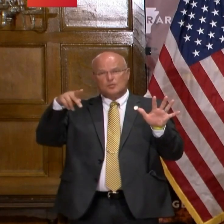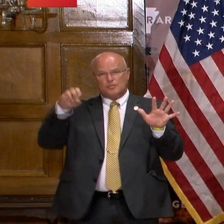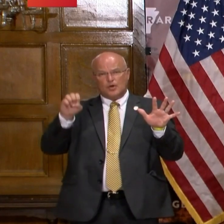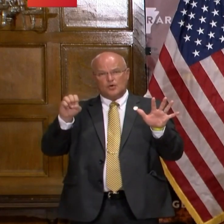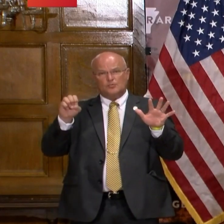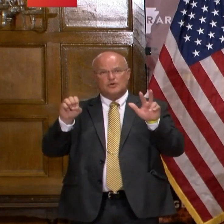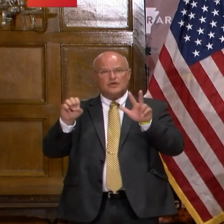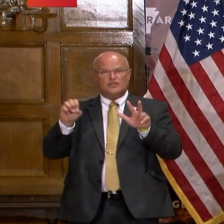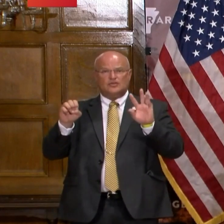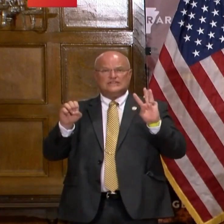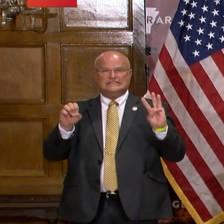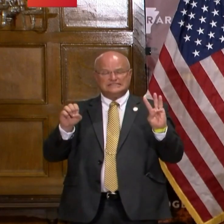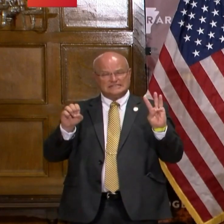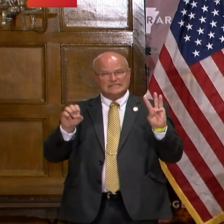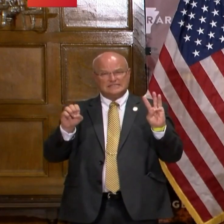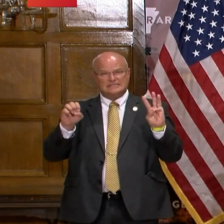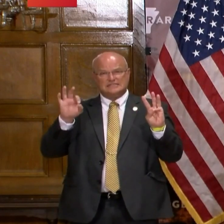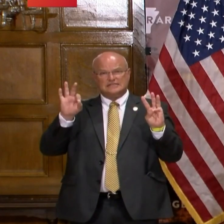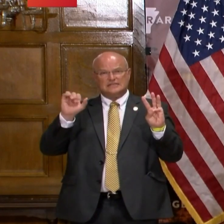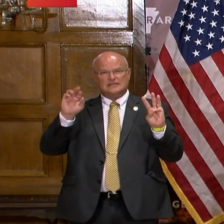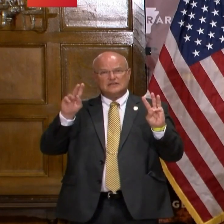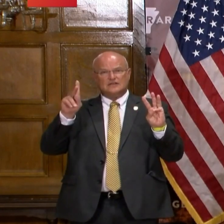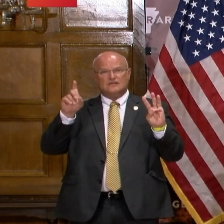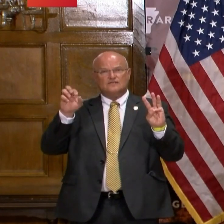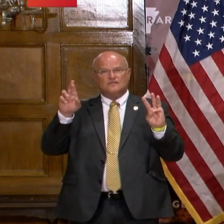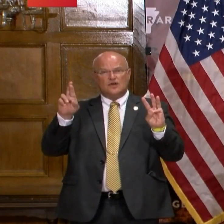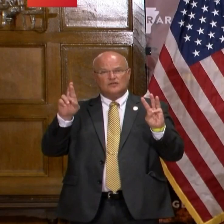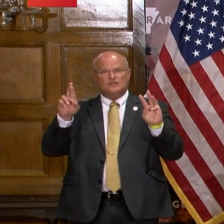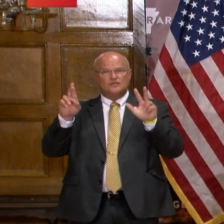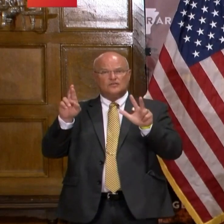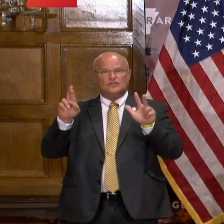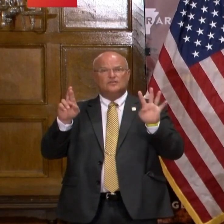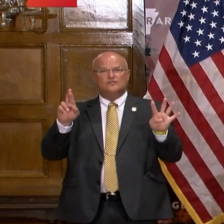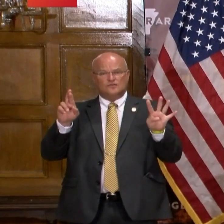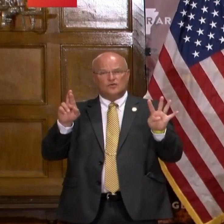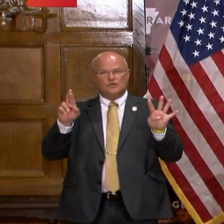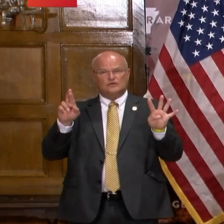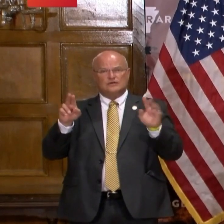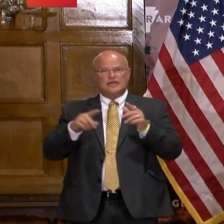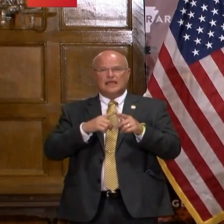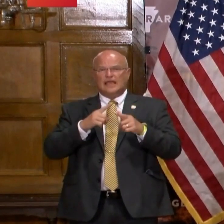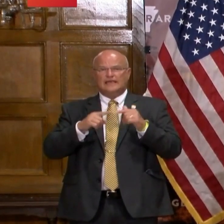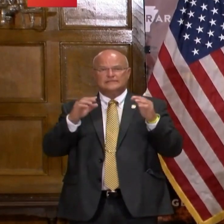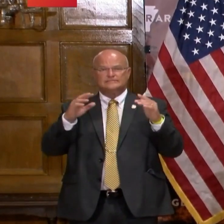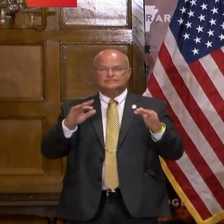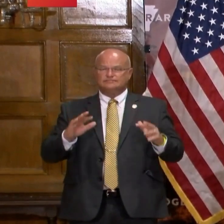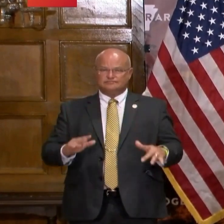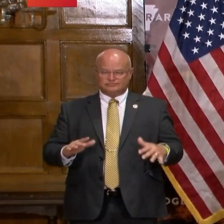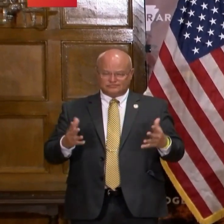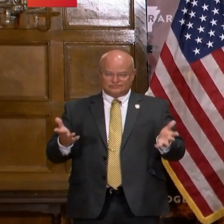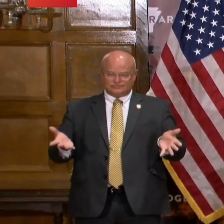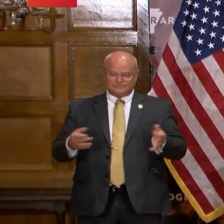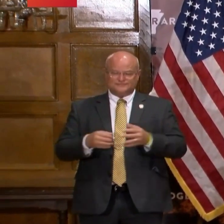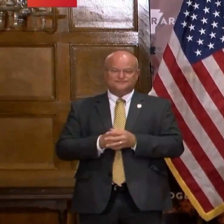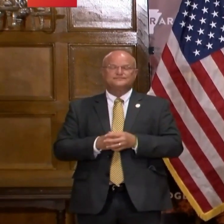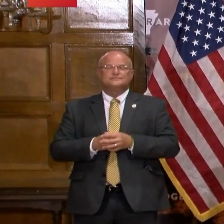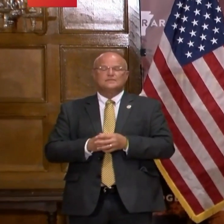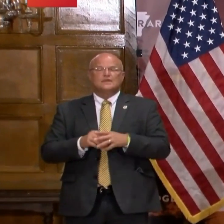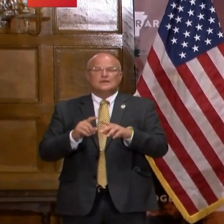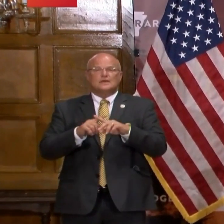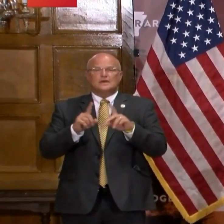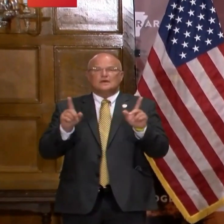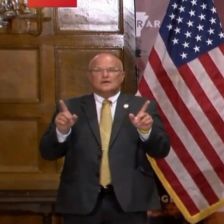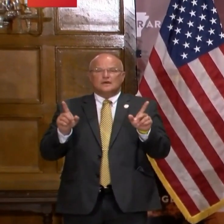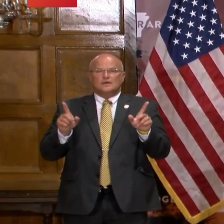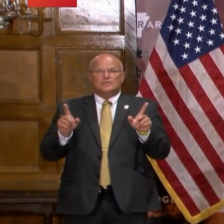County 36, Faulkner County 34, and then it just goes on from there.